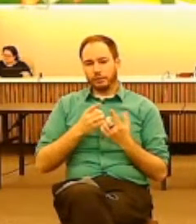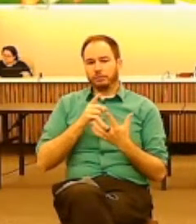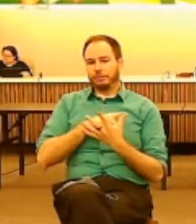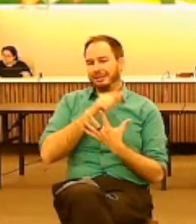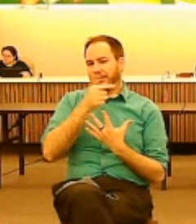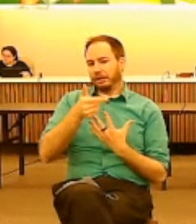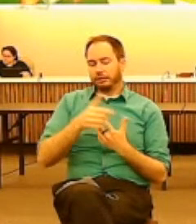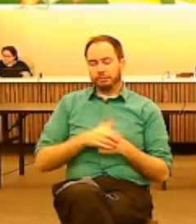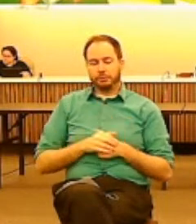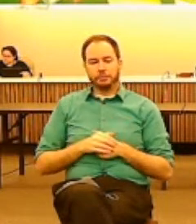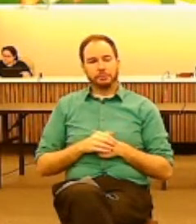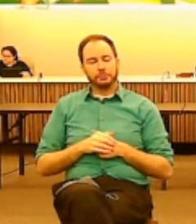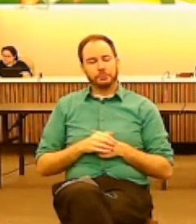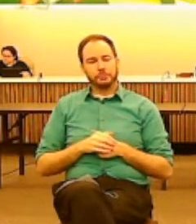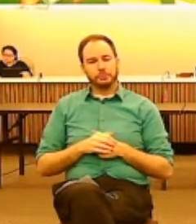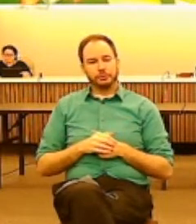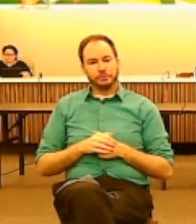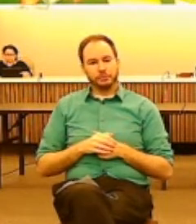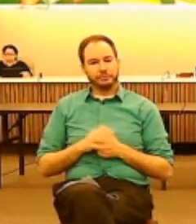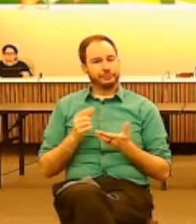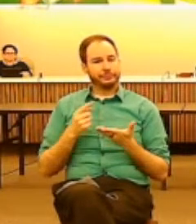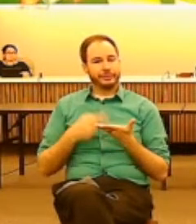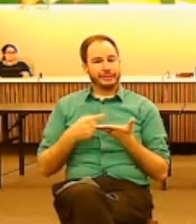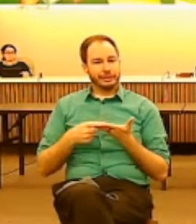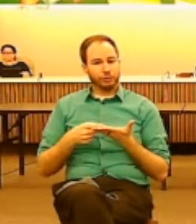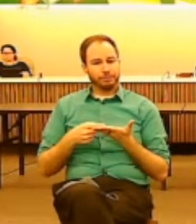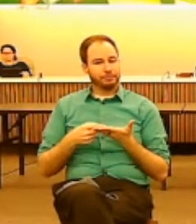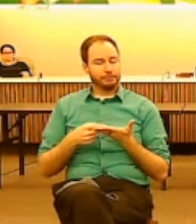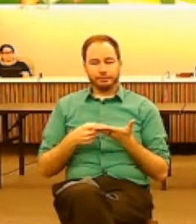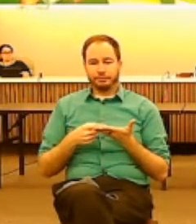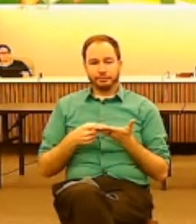Seconded. Any discussion?